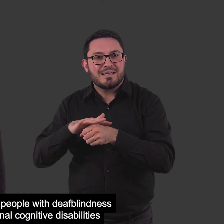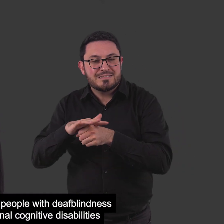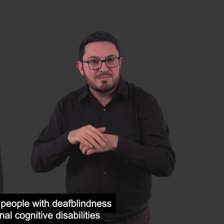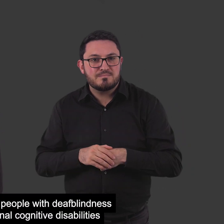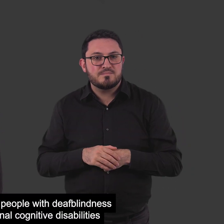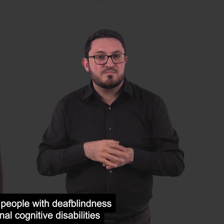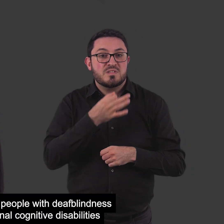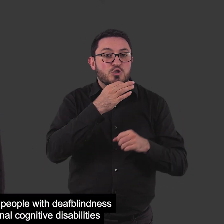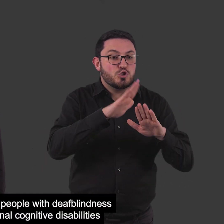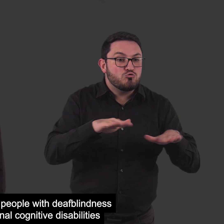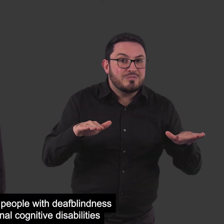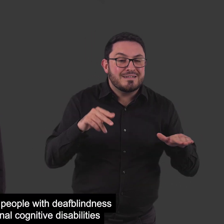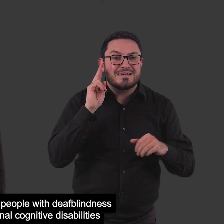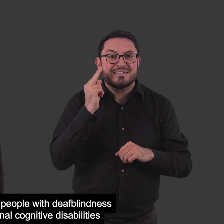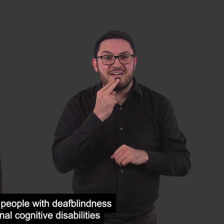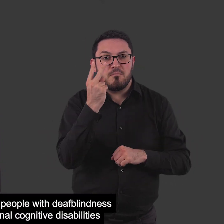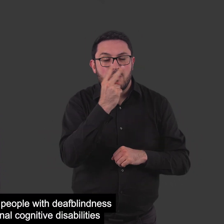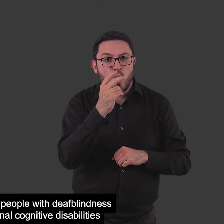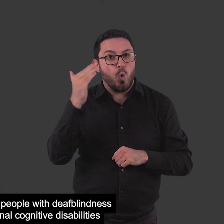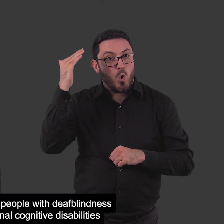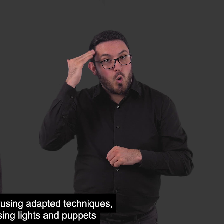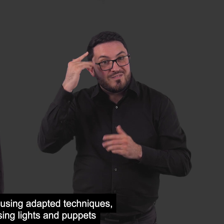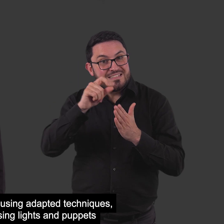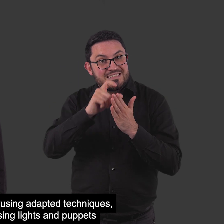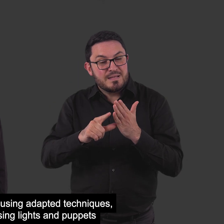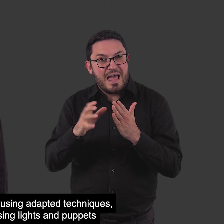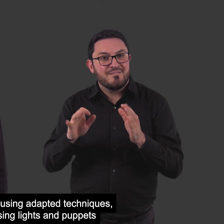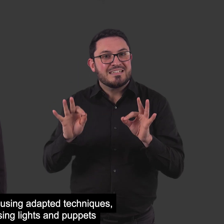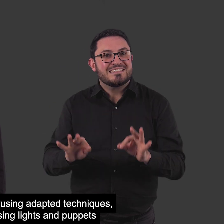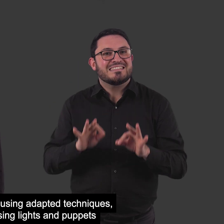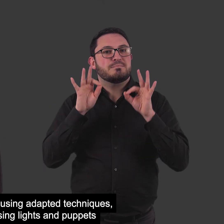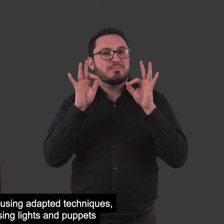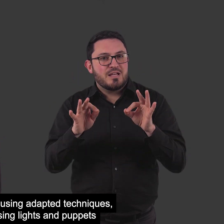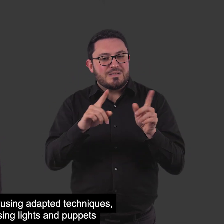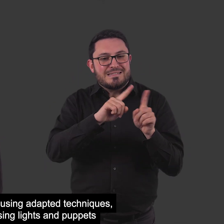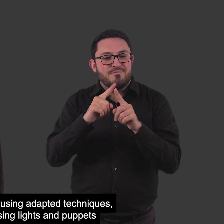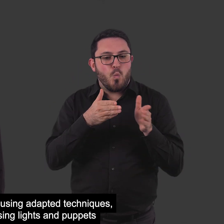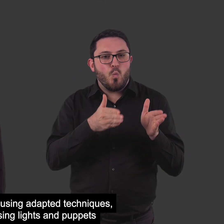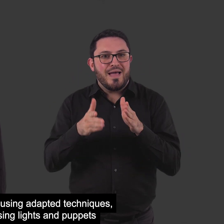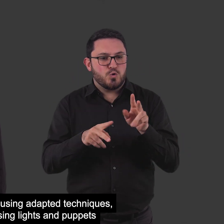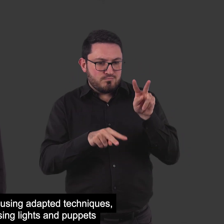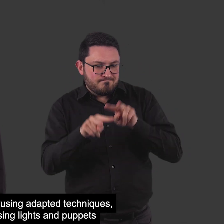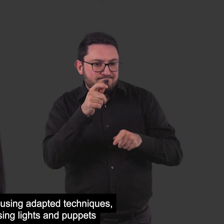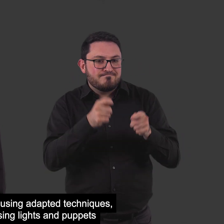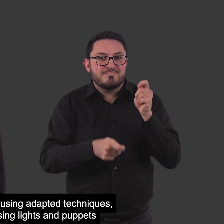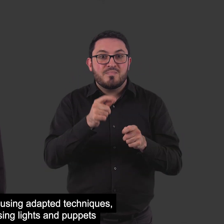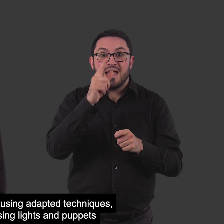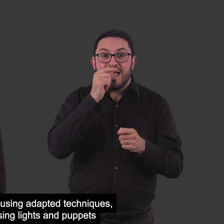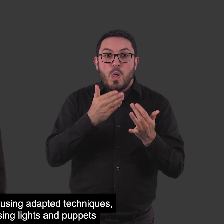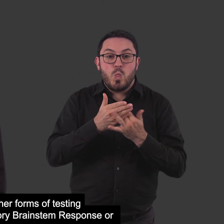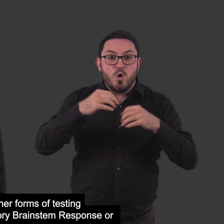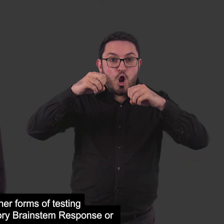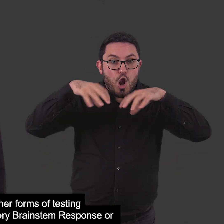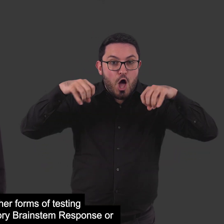Children and people with deaf blindness and additional cognitive disabilities can be tested using adaptive techniques such as using lights